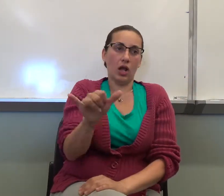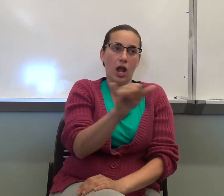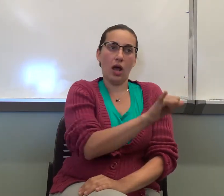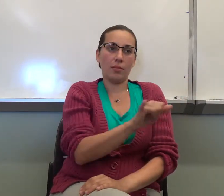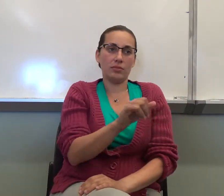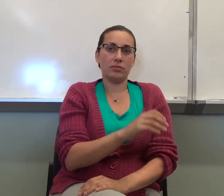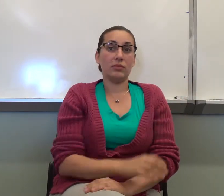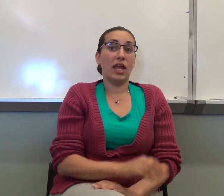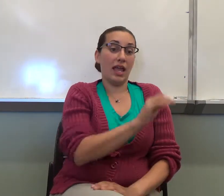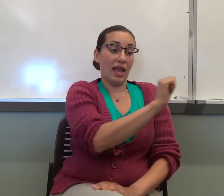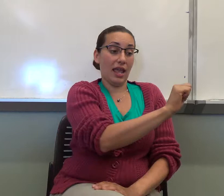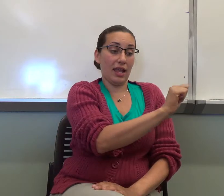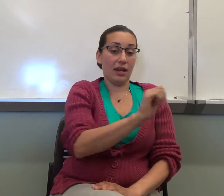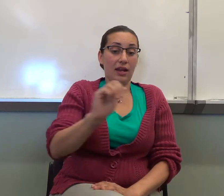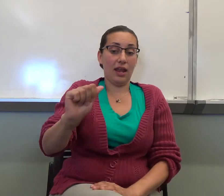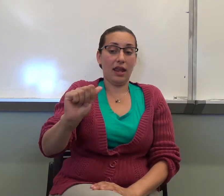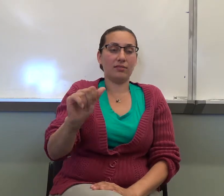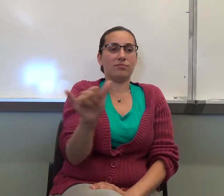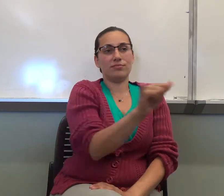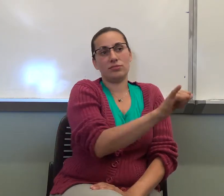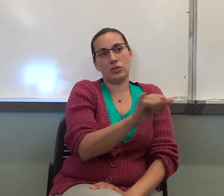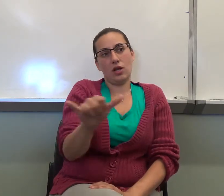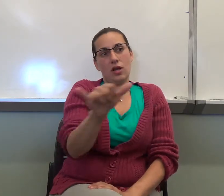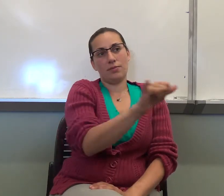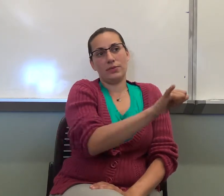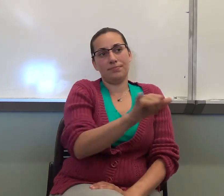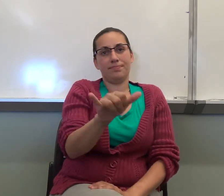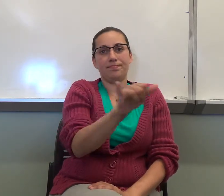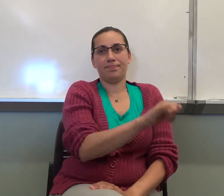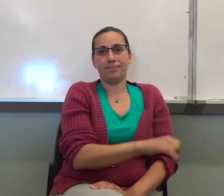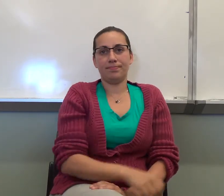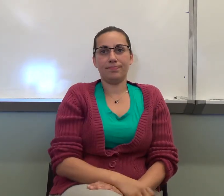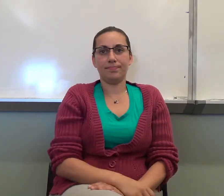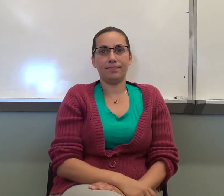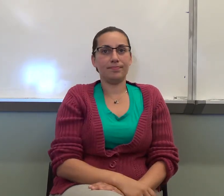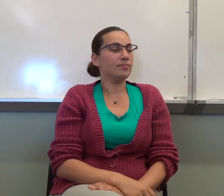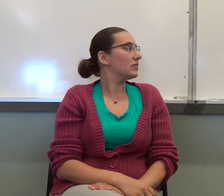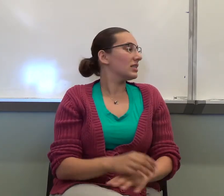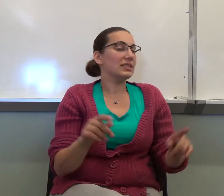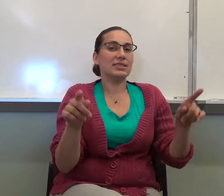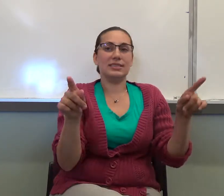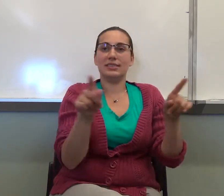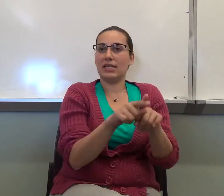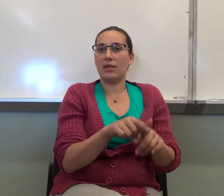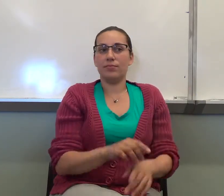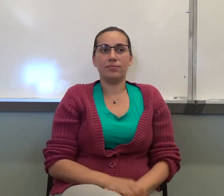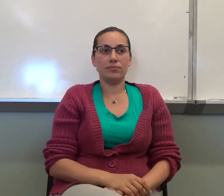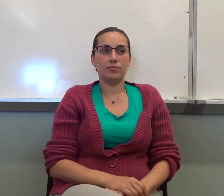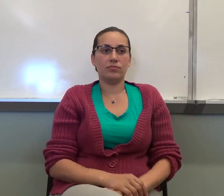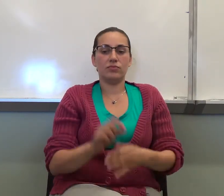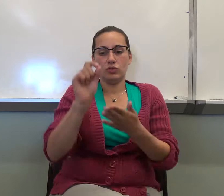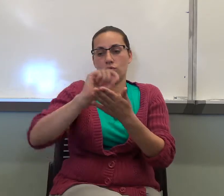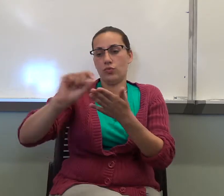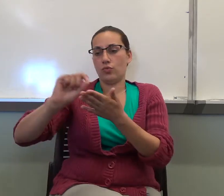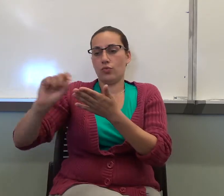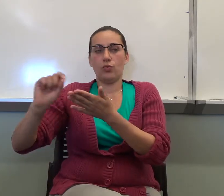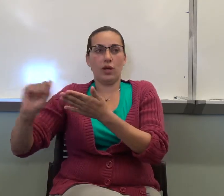common to both of these. Okay, pull it out over here. And write it as though it's multiplying the sum of what's called the